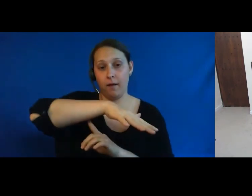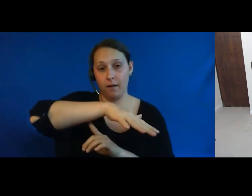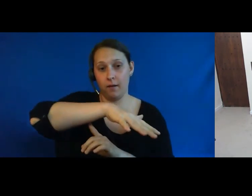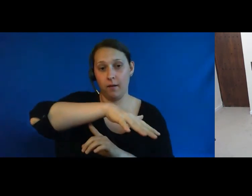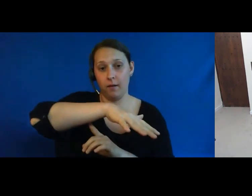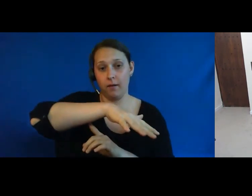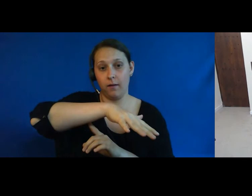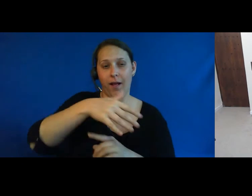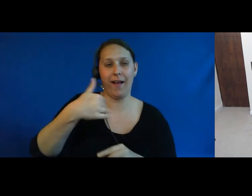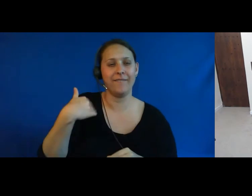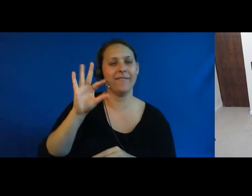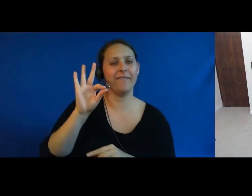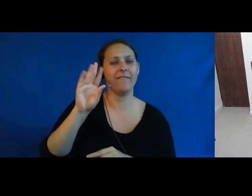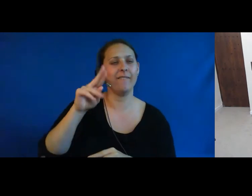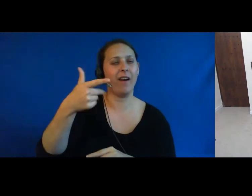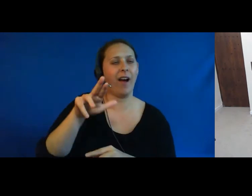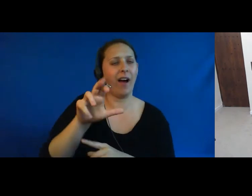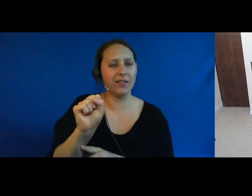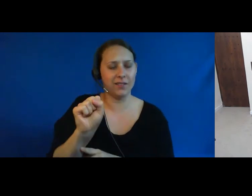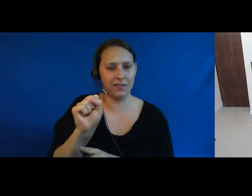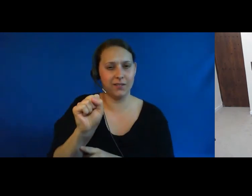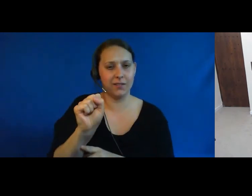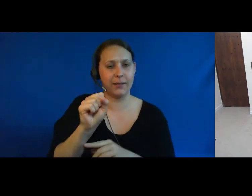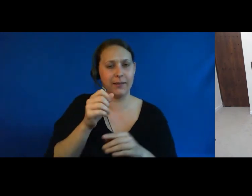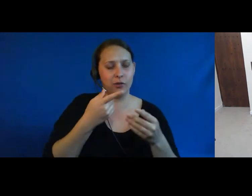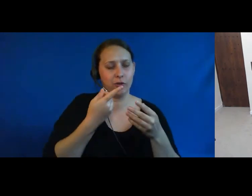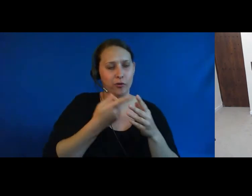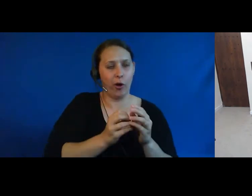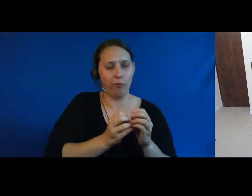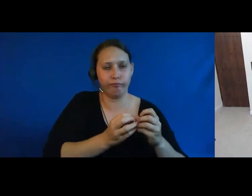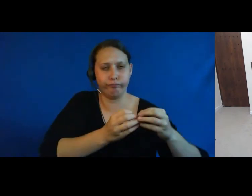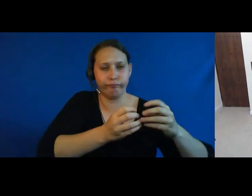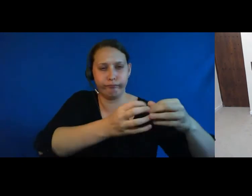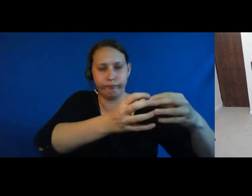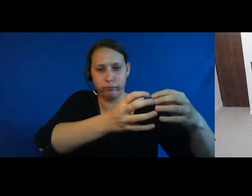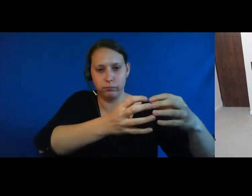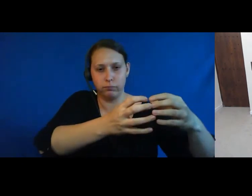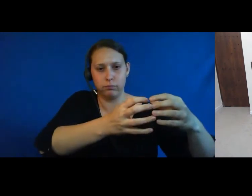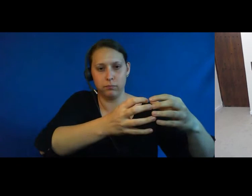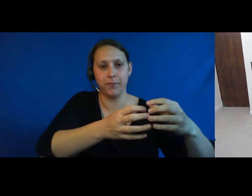native fungus, but we're starting to see it more prevalently in